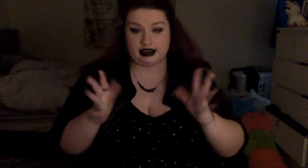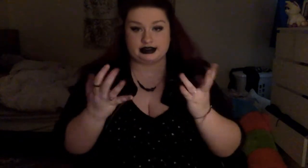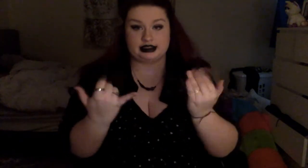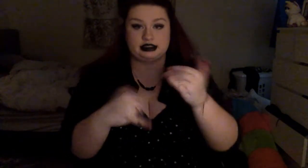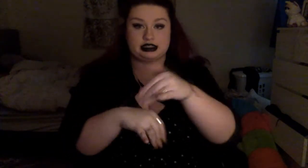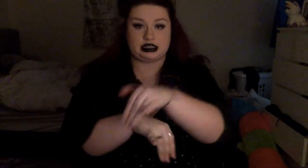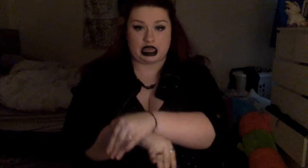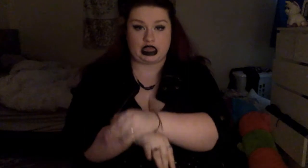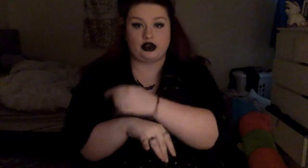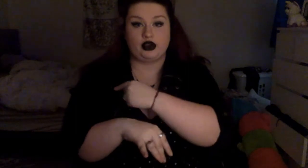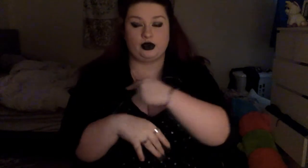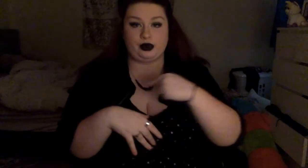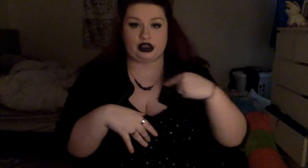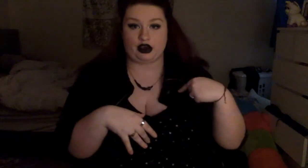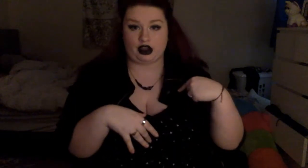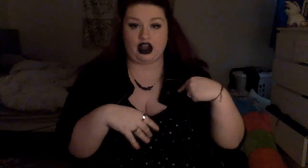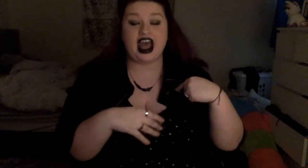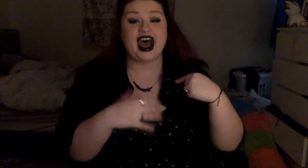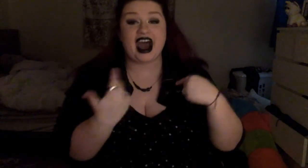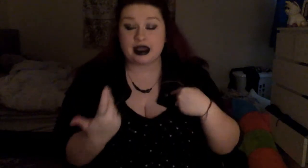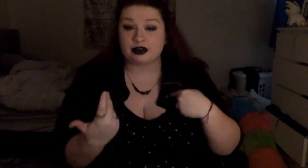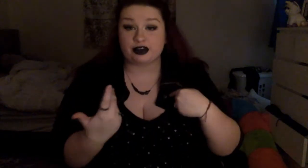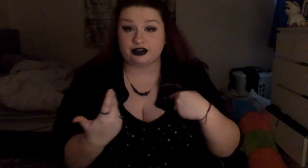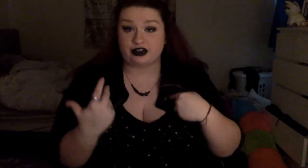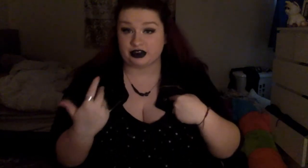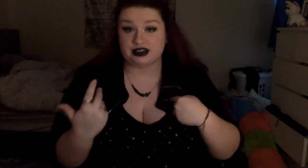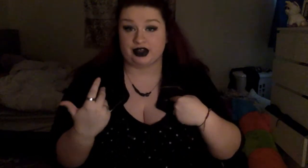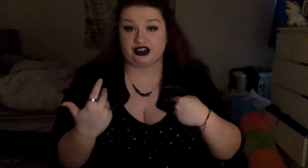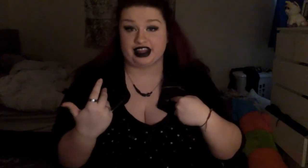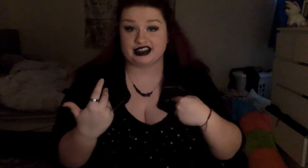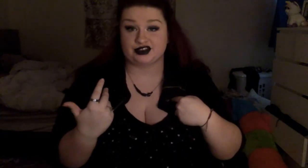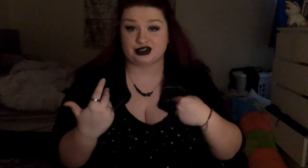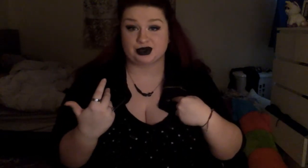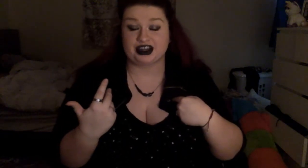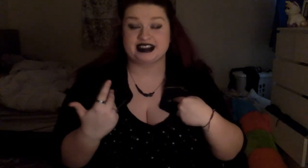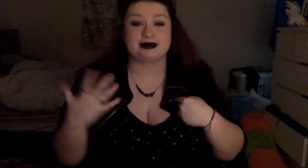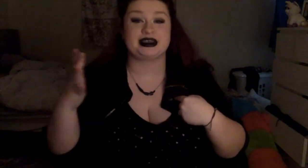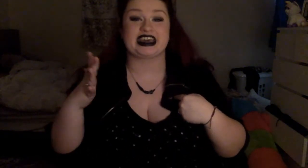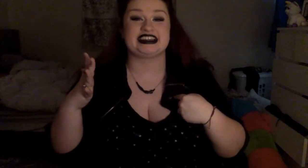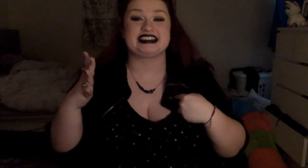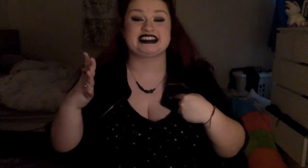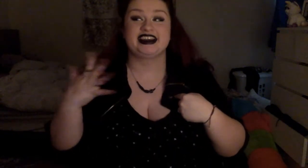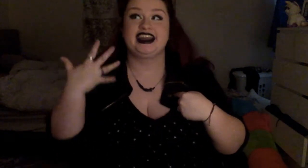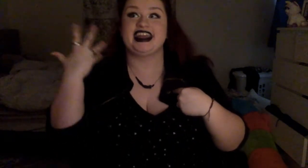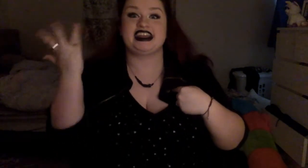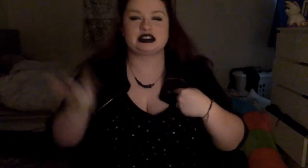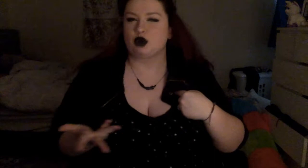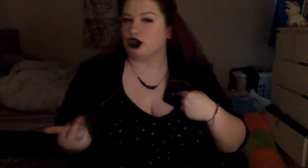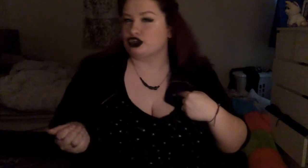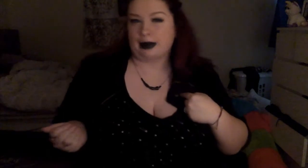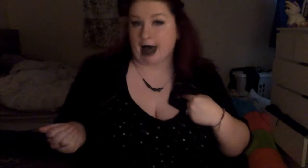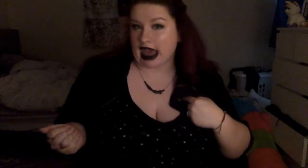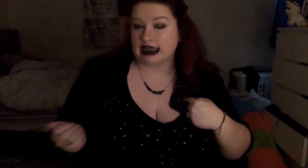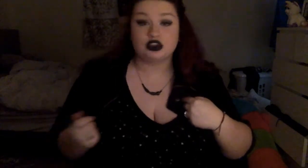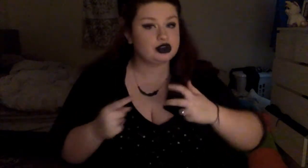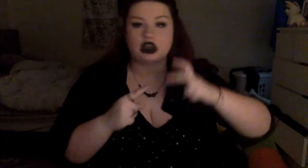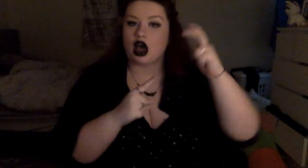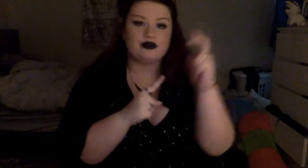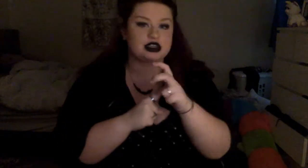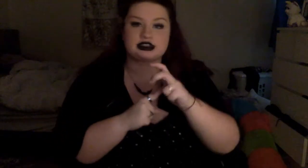glorious. Tonight I prefer to fingerspell the last victorious because it's more dramatic. You can obviously